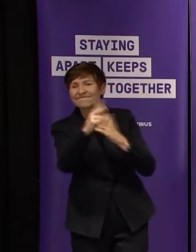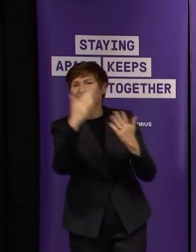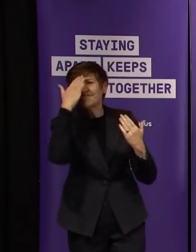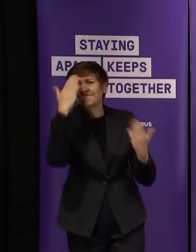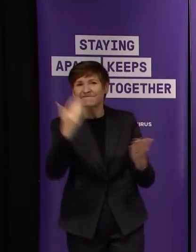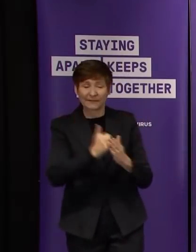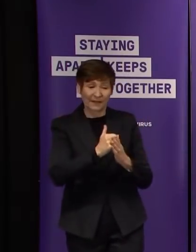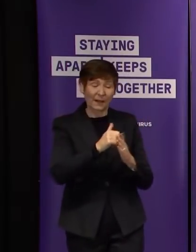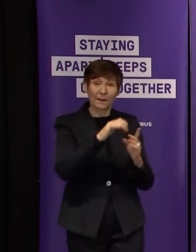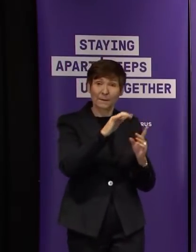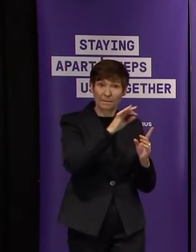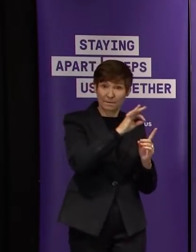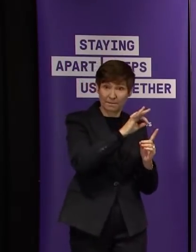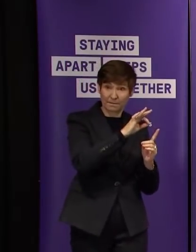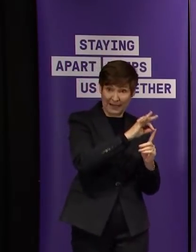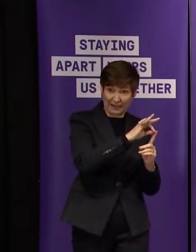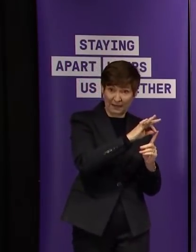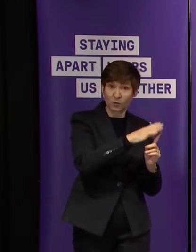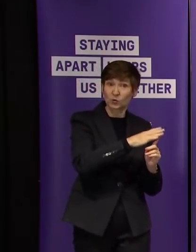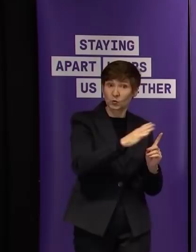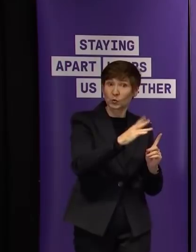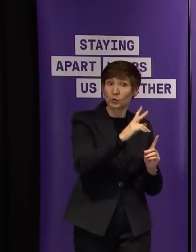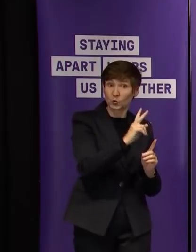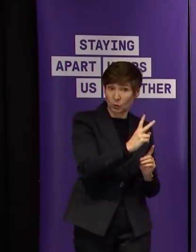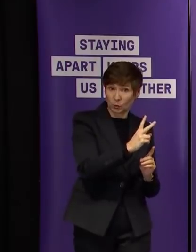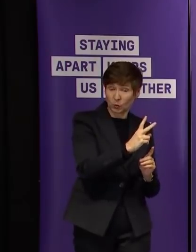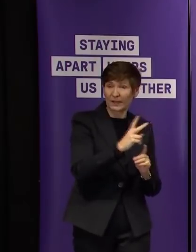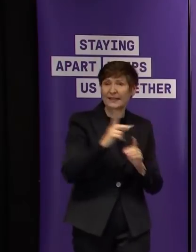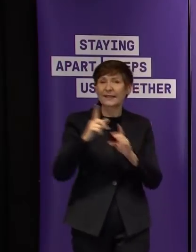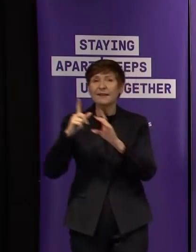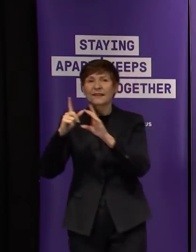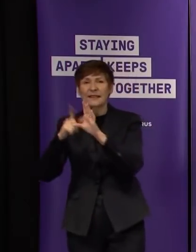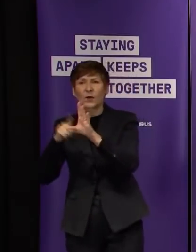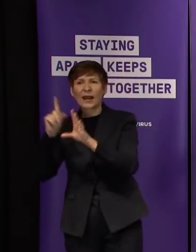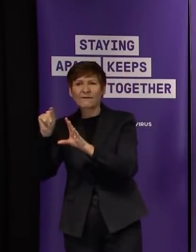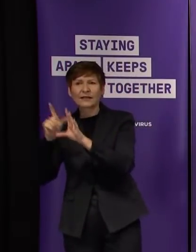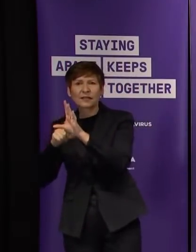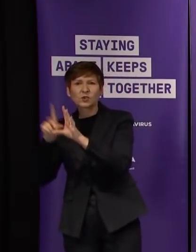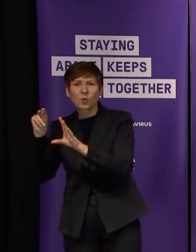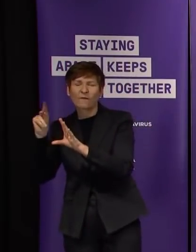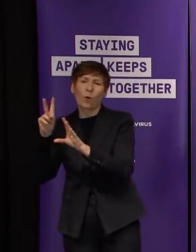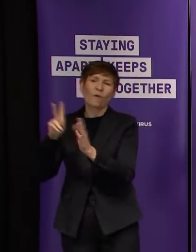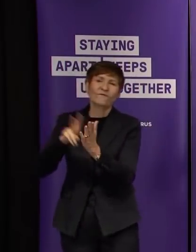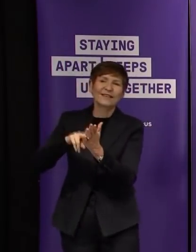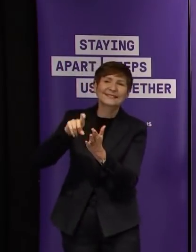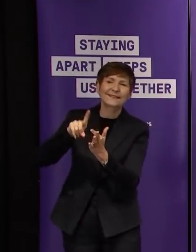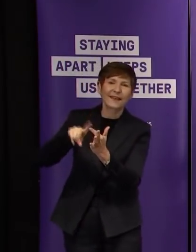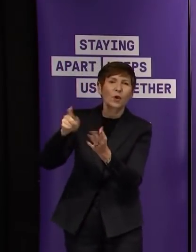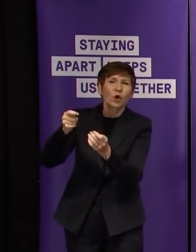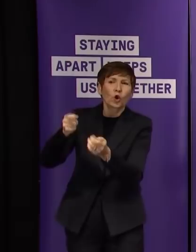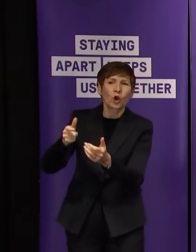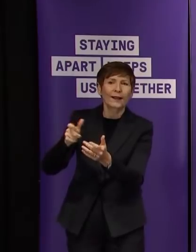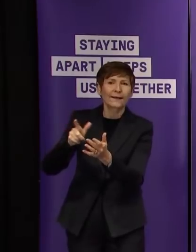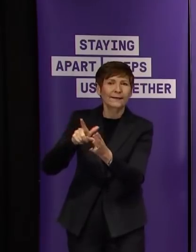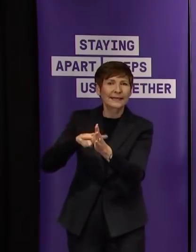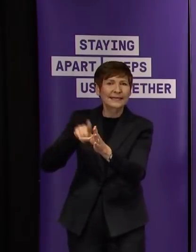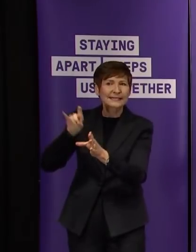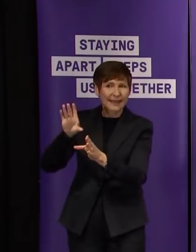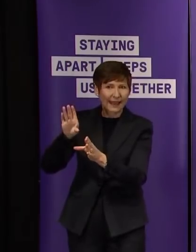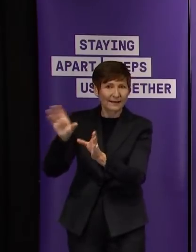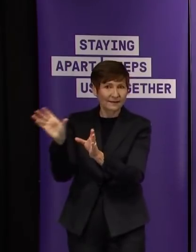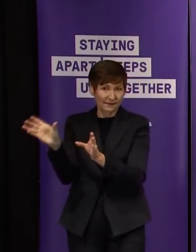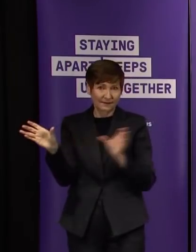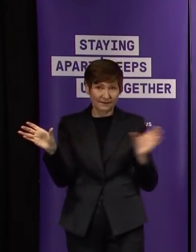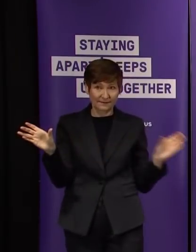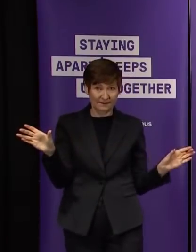senior secondary, for all those students, whether it's in groups or whether it's the entire cohort, grade 3 to